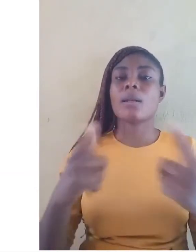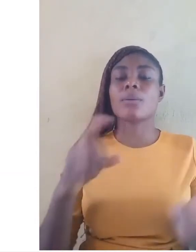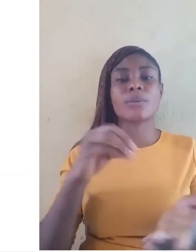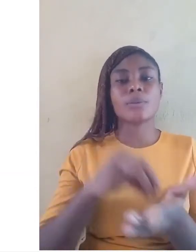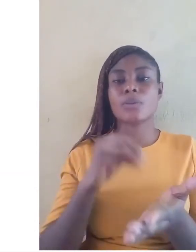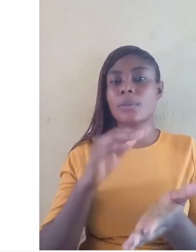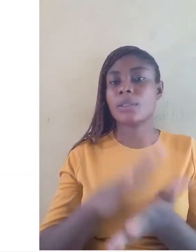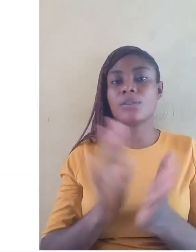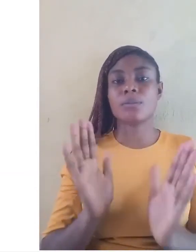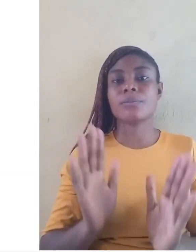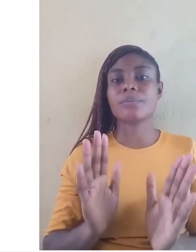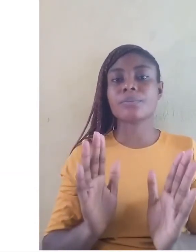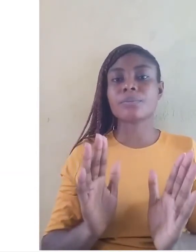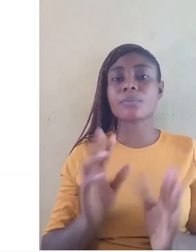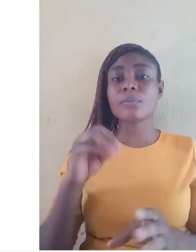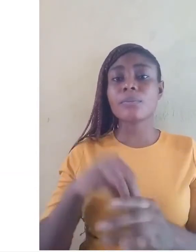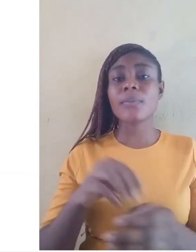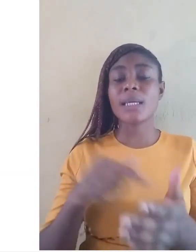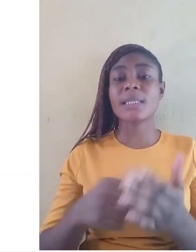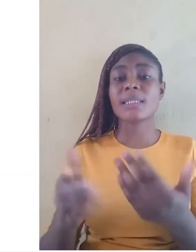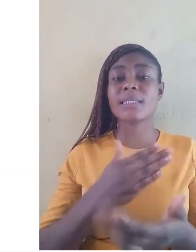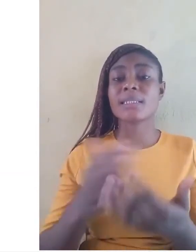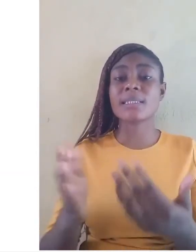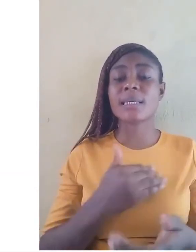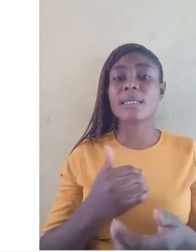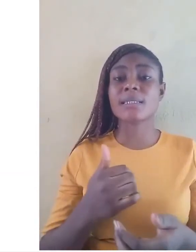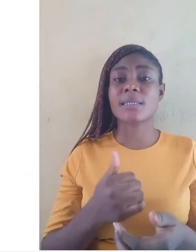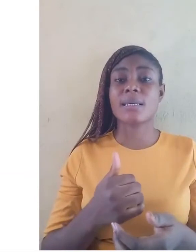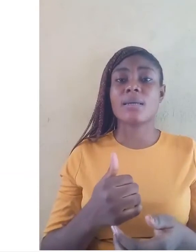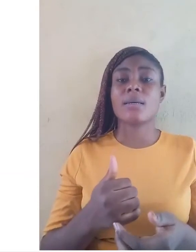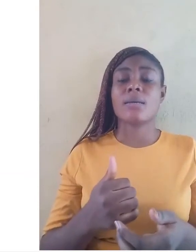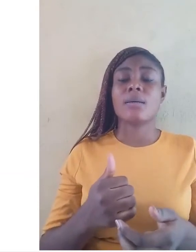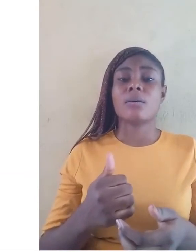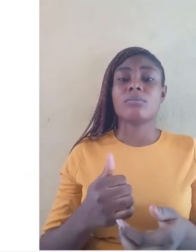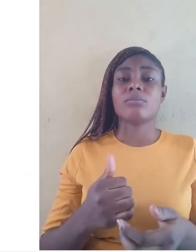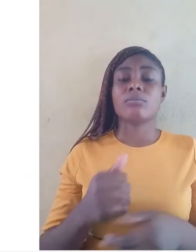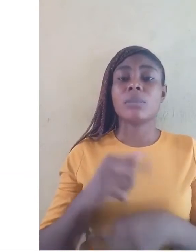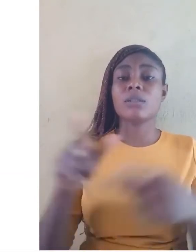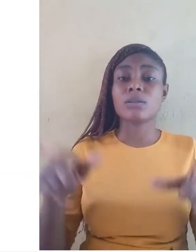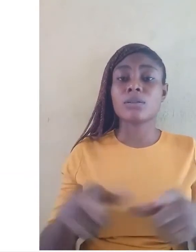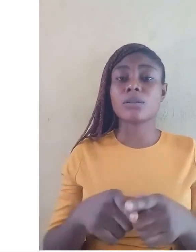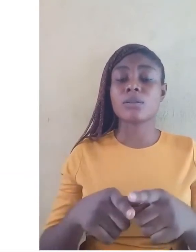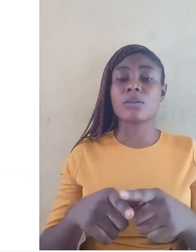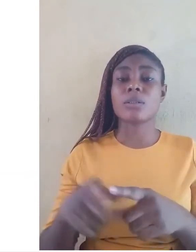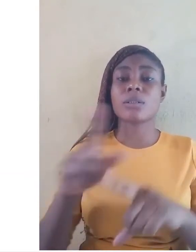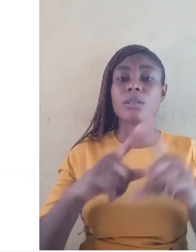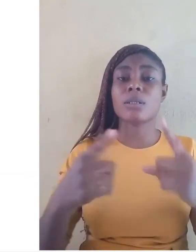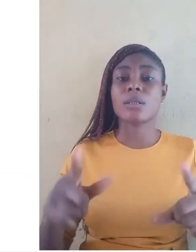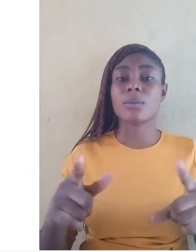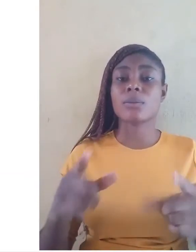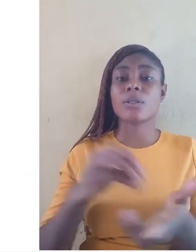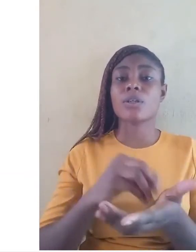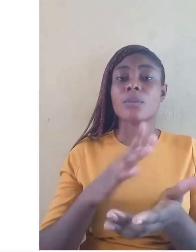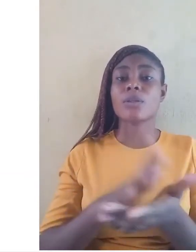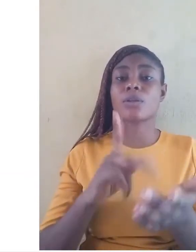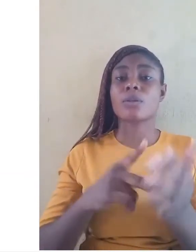language documentation. In this case, the Indigenous Nigerian Sign Language Documentation Project,